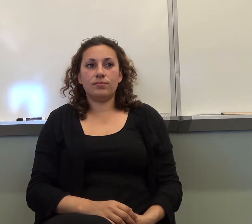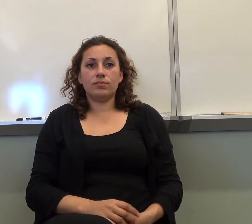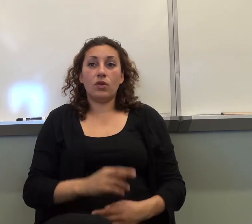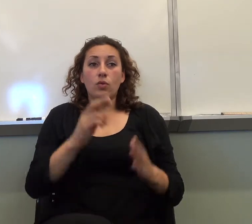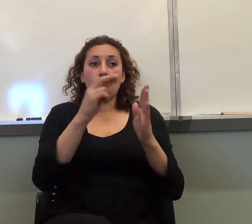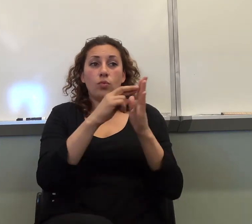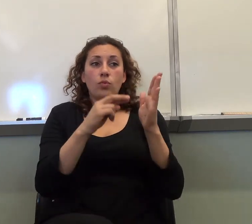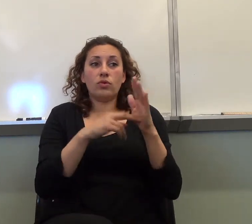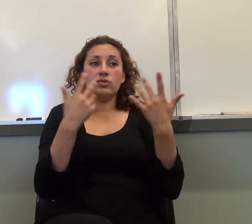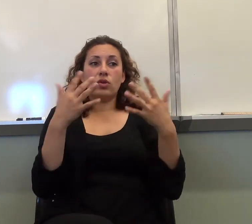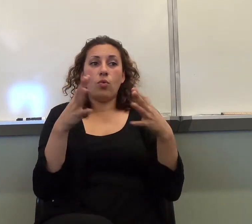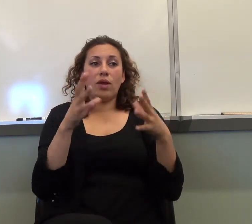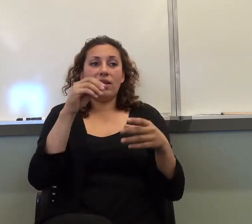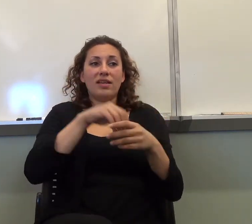into